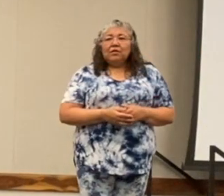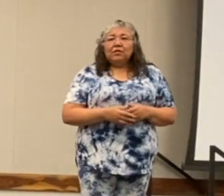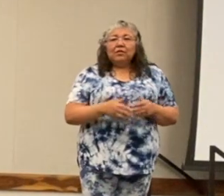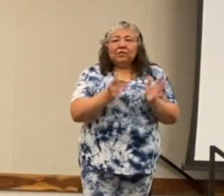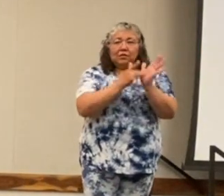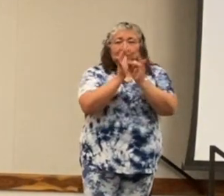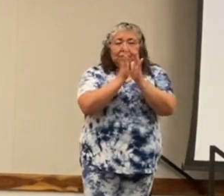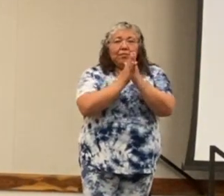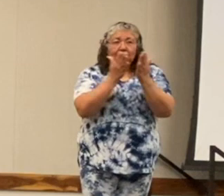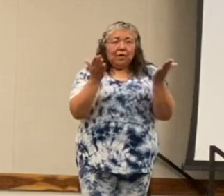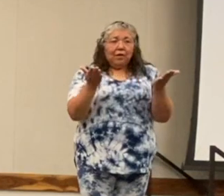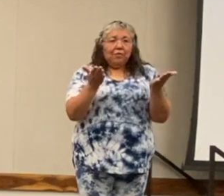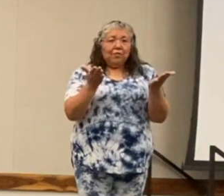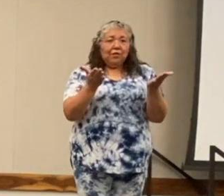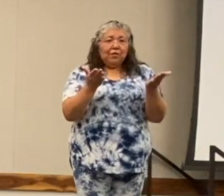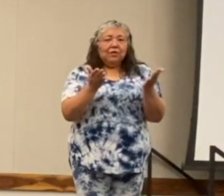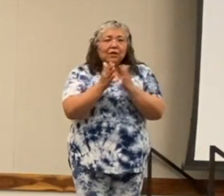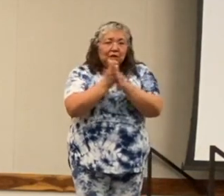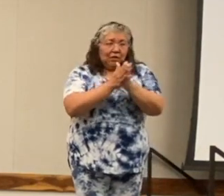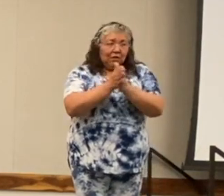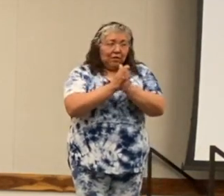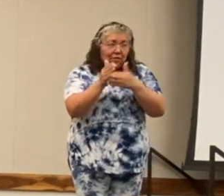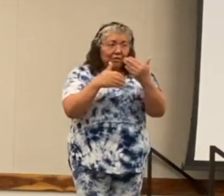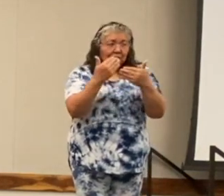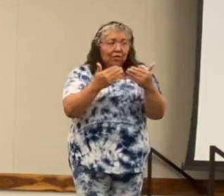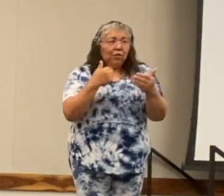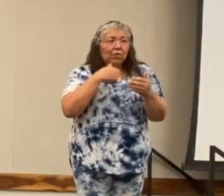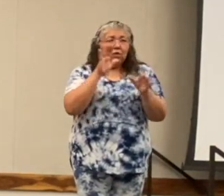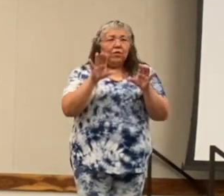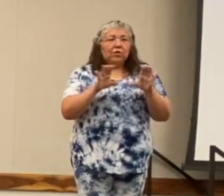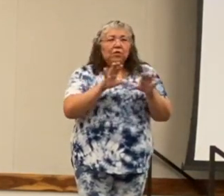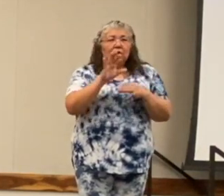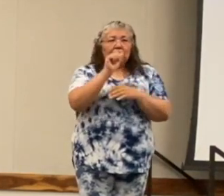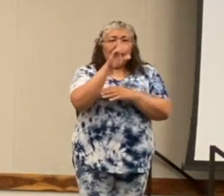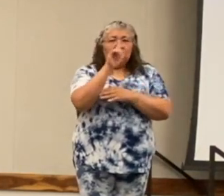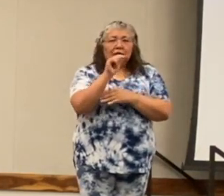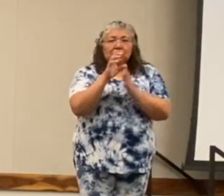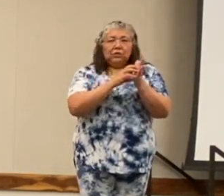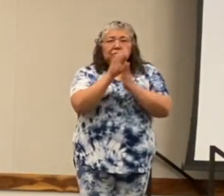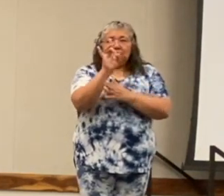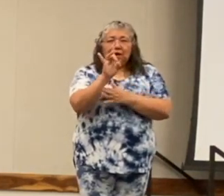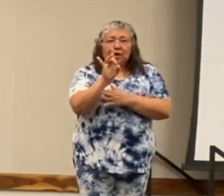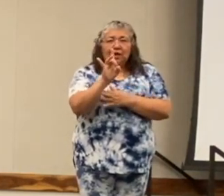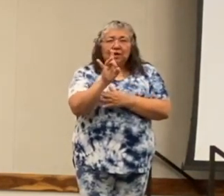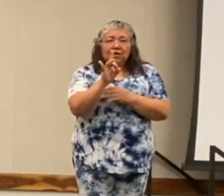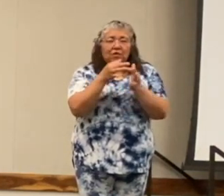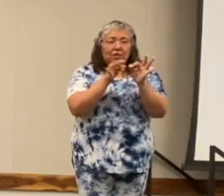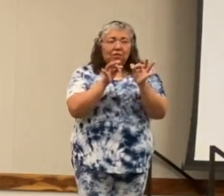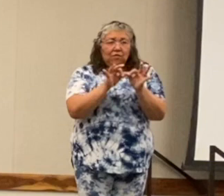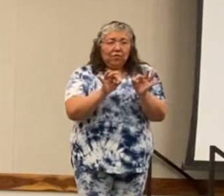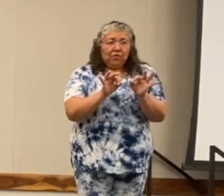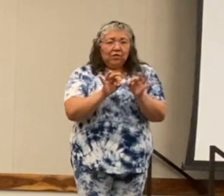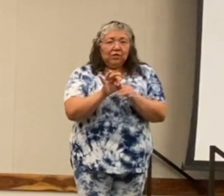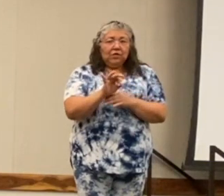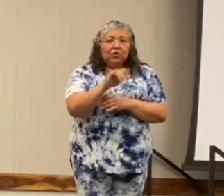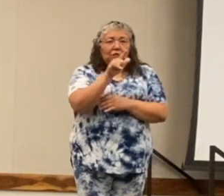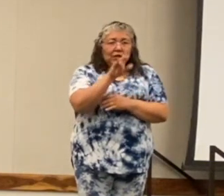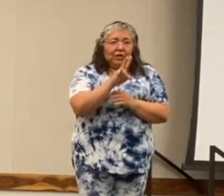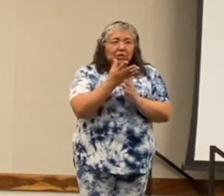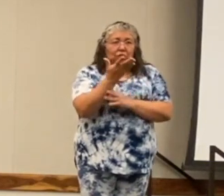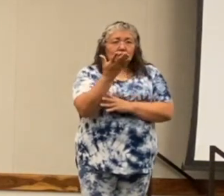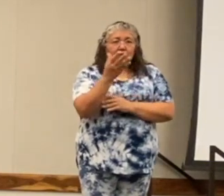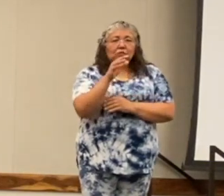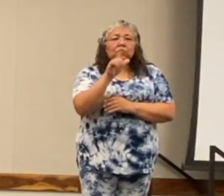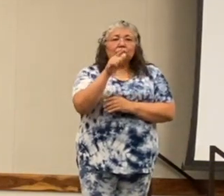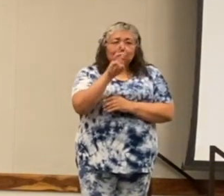open up our Bibles. Let's get after it today. If we're going to be in Acts chapter 8, we're going to be focusing on verses 26 through 40 today.